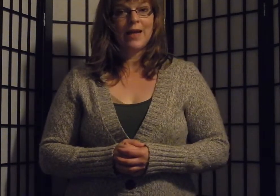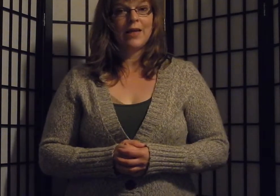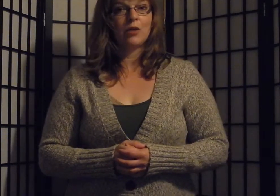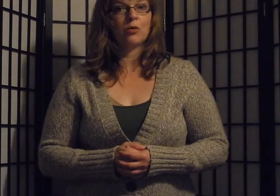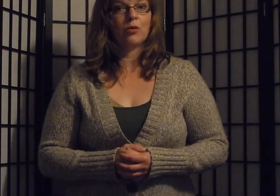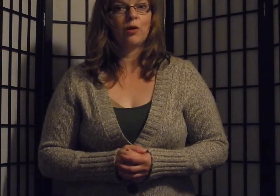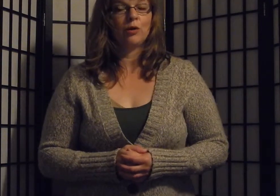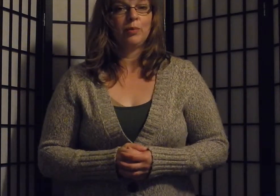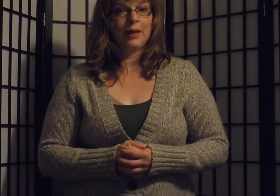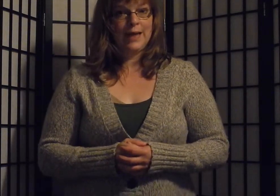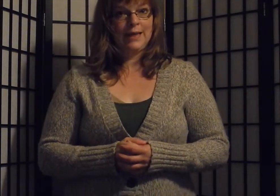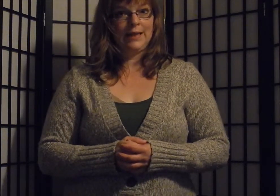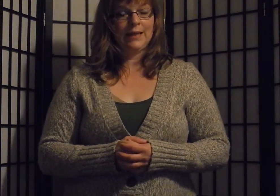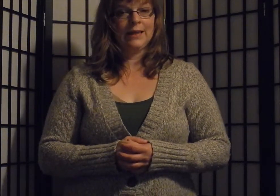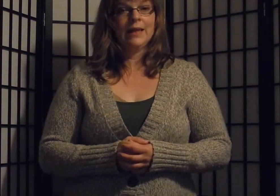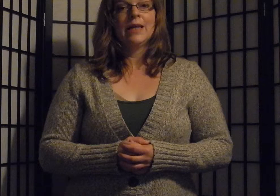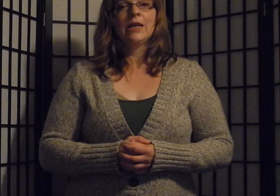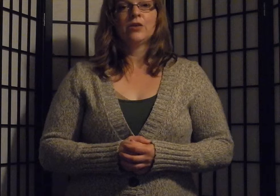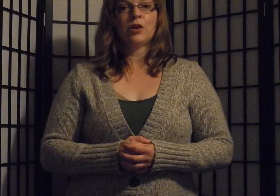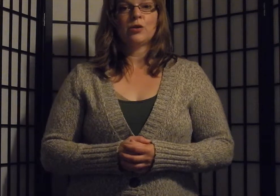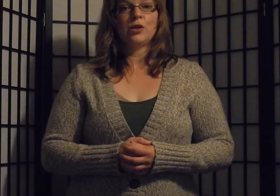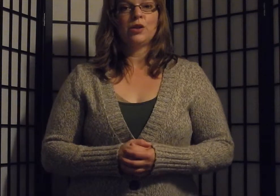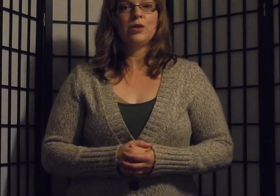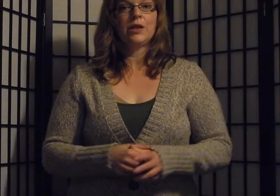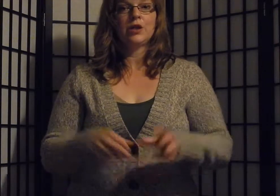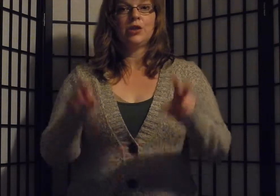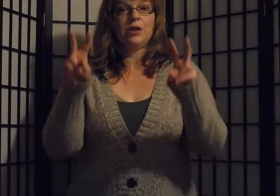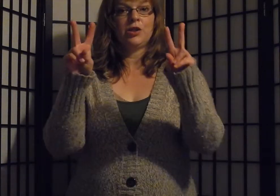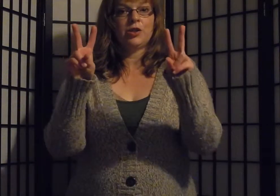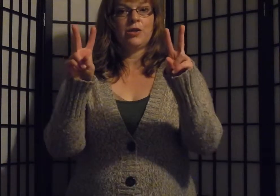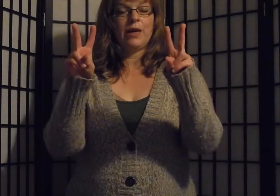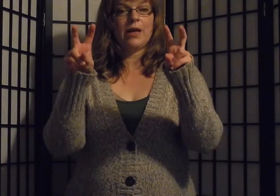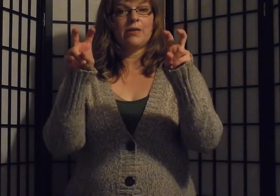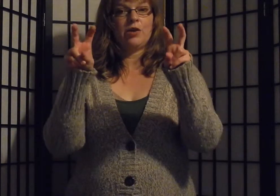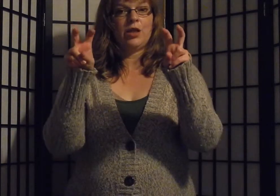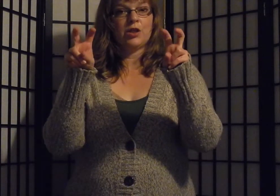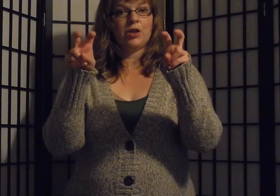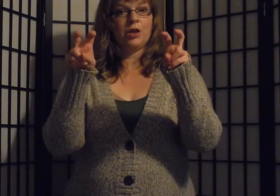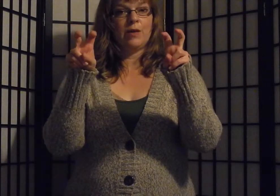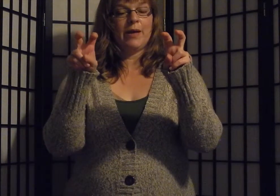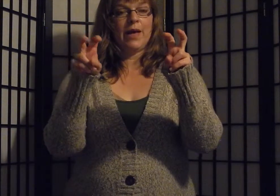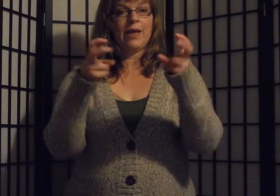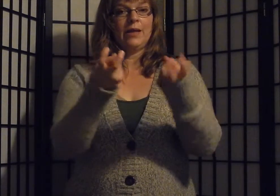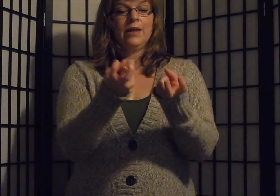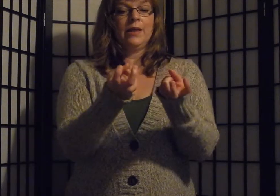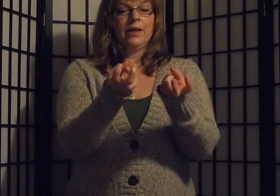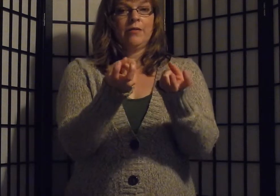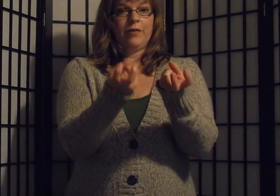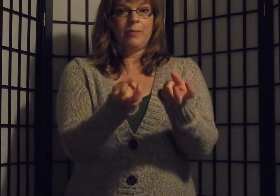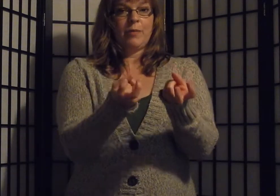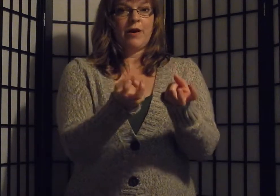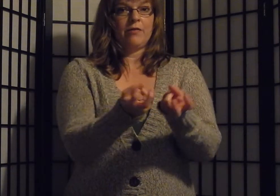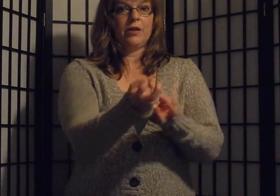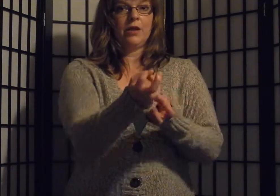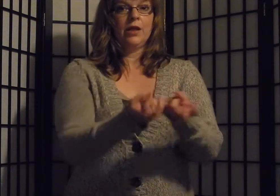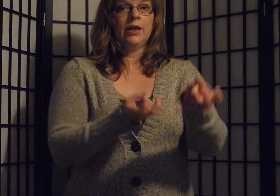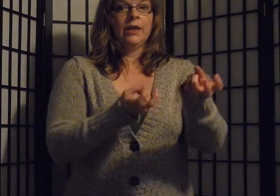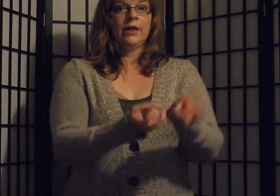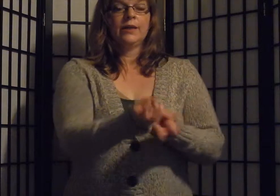skating or roller blading. So to do this, you need your two hands and you need to hook them again. Flip them over. This